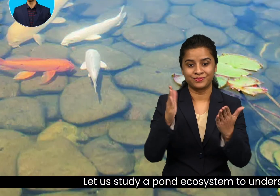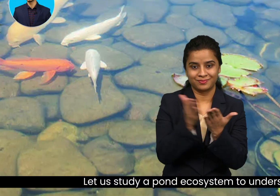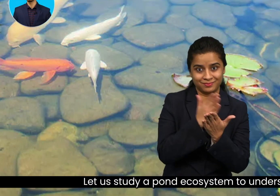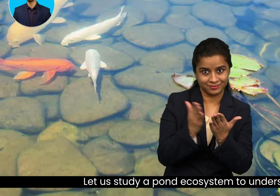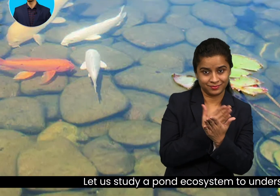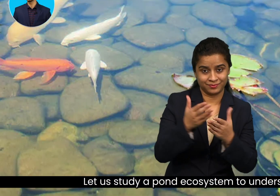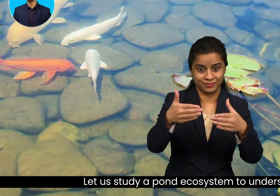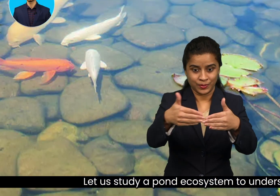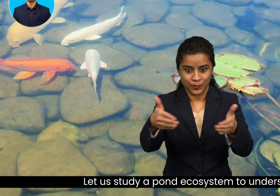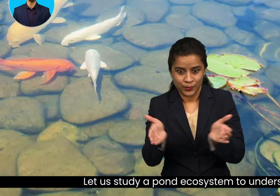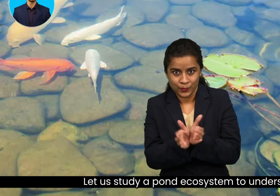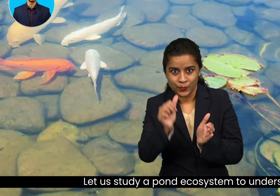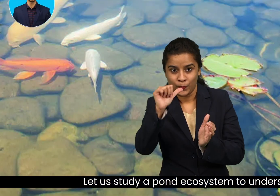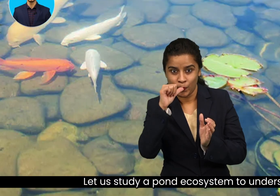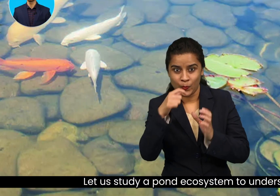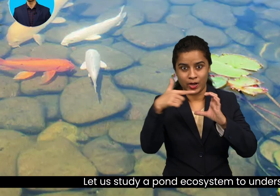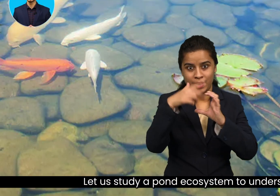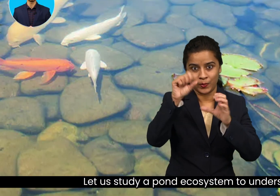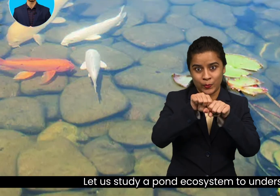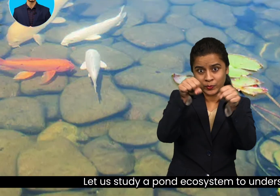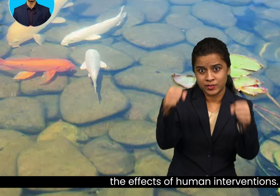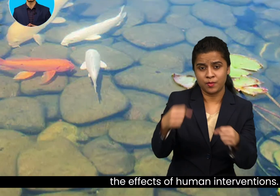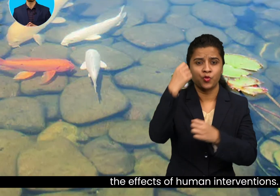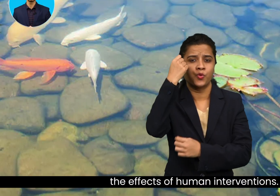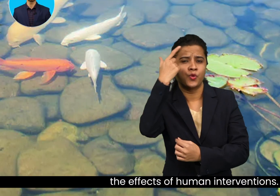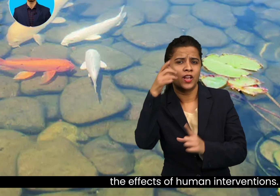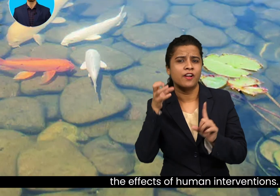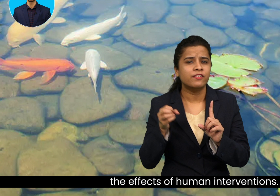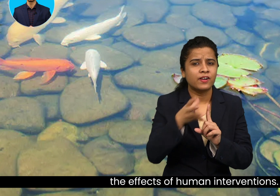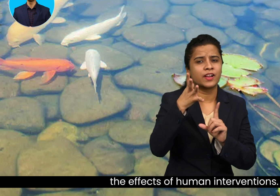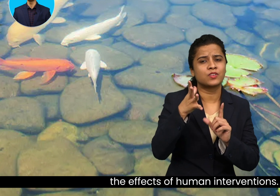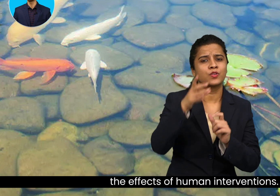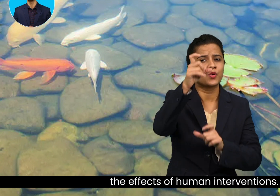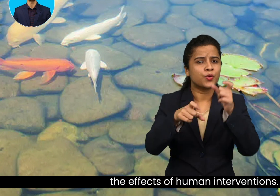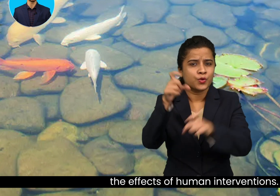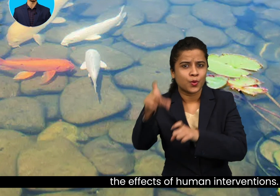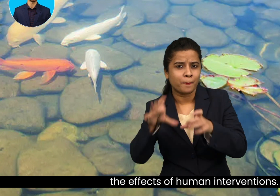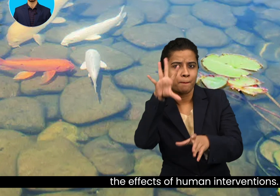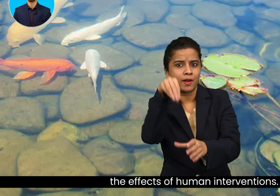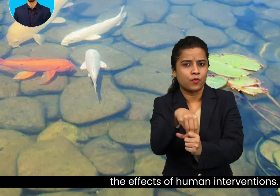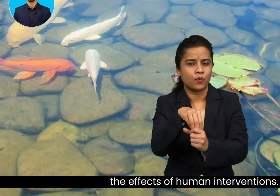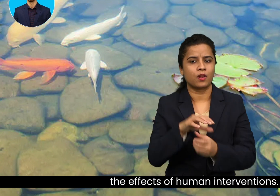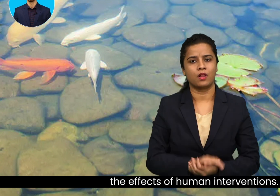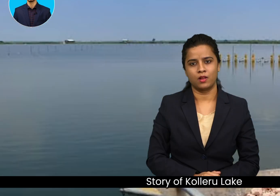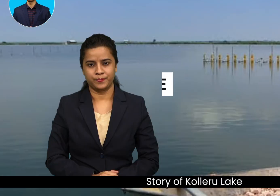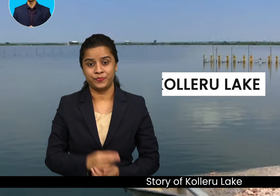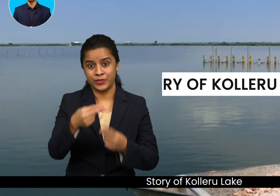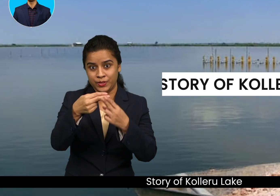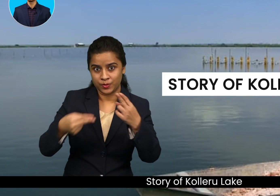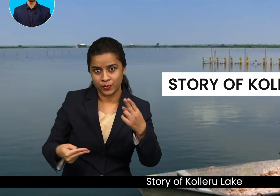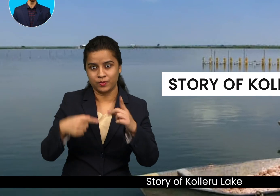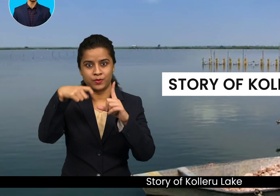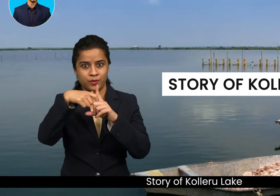Let us study a pond ecosystem to understand the effects of human interventions.